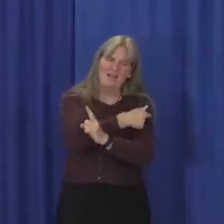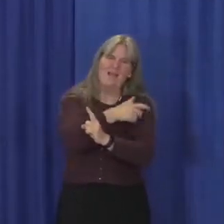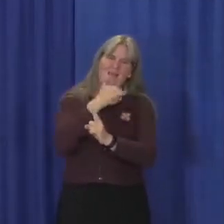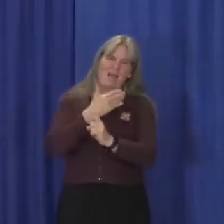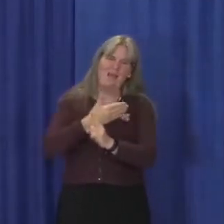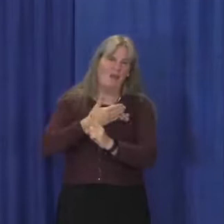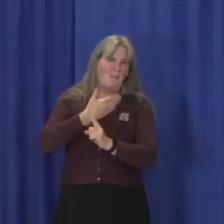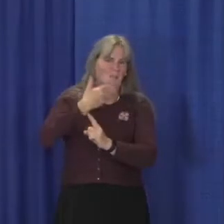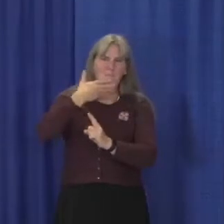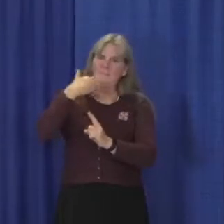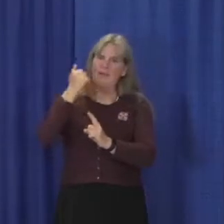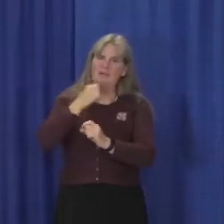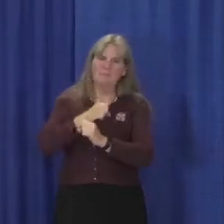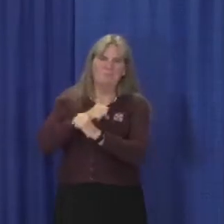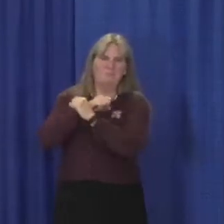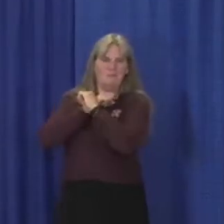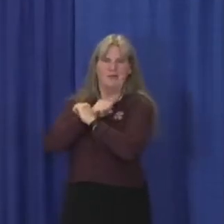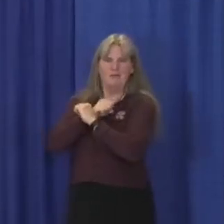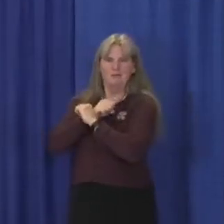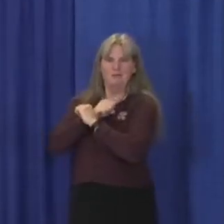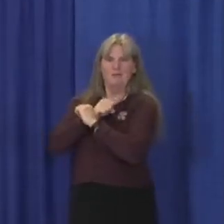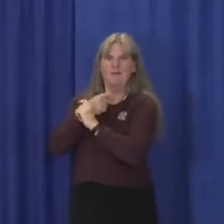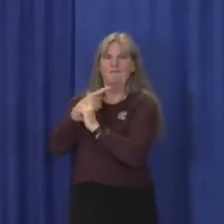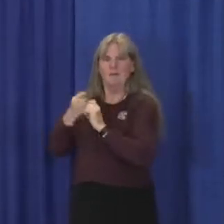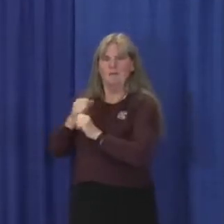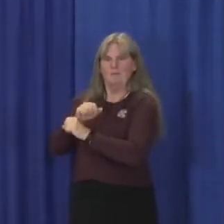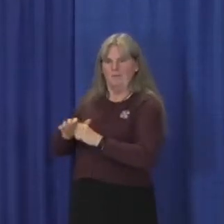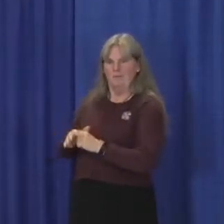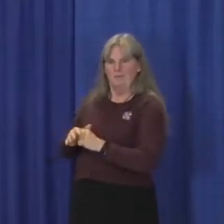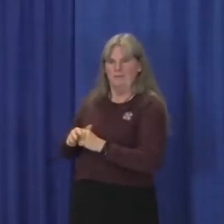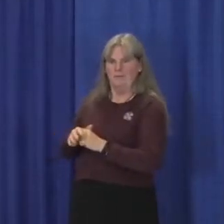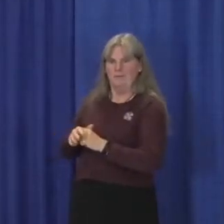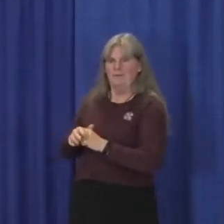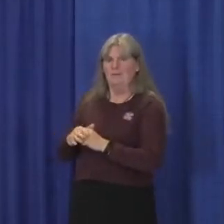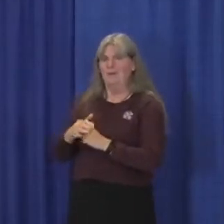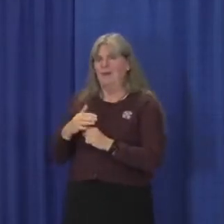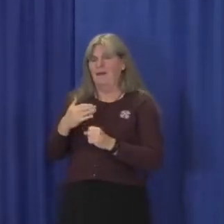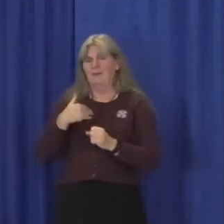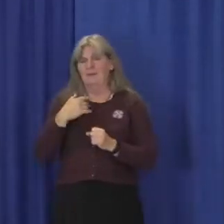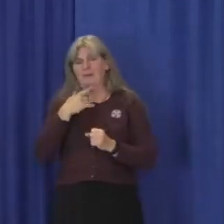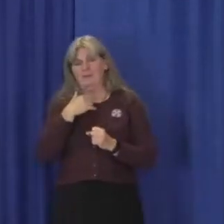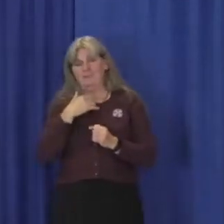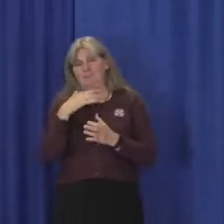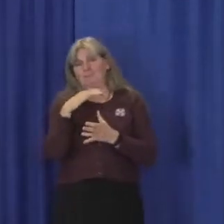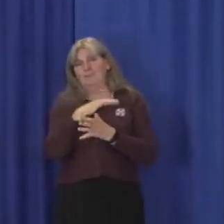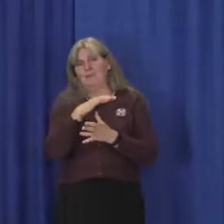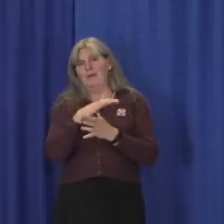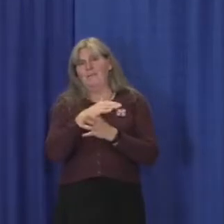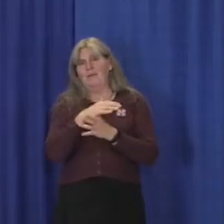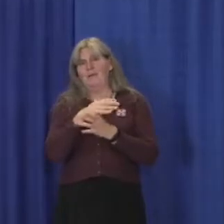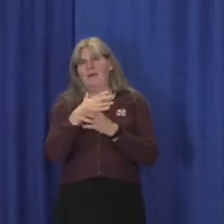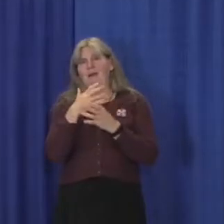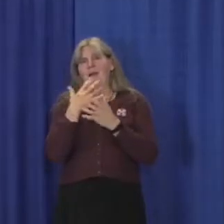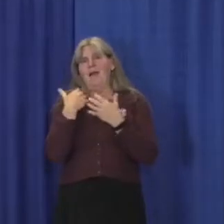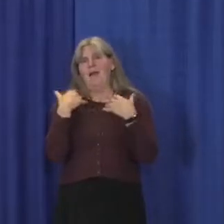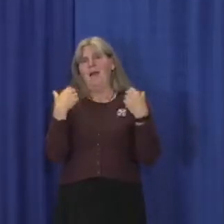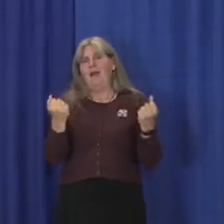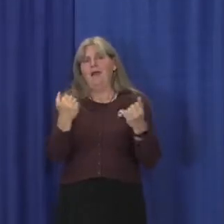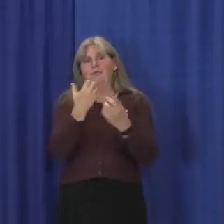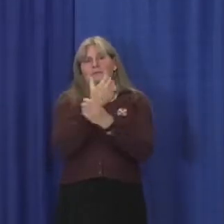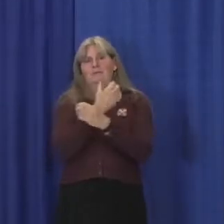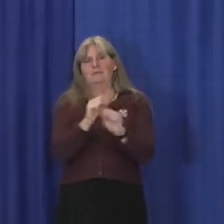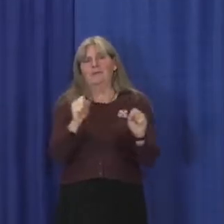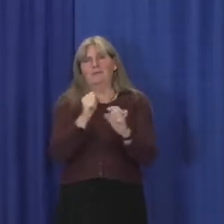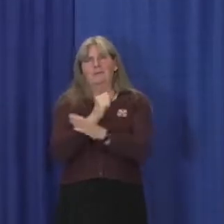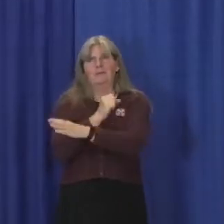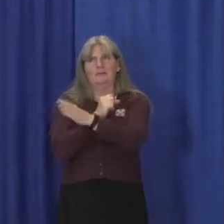against COVID-19. As an employer, the health and safety of our employees is paramount. It's our top priority, and